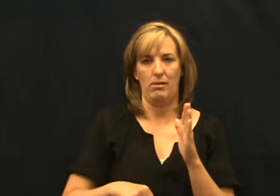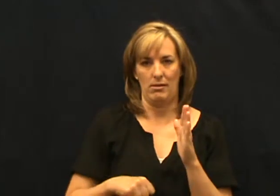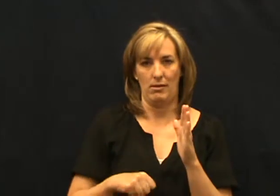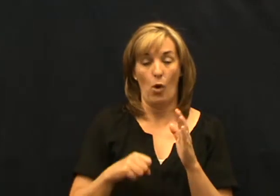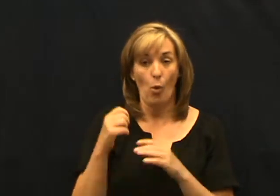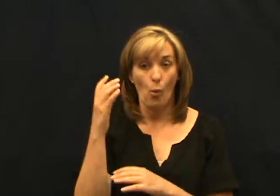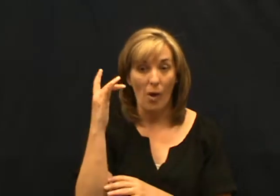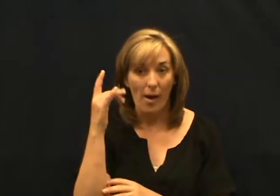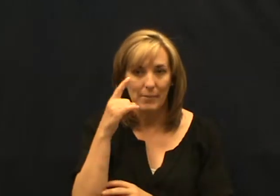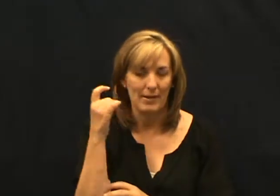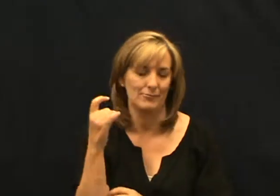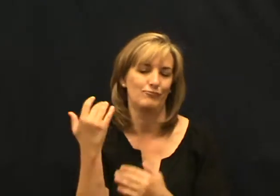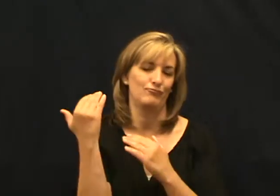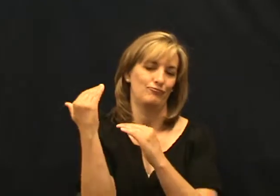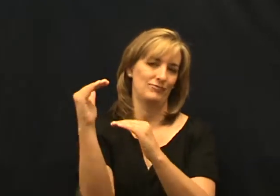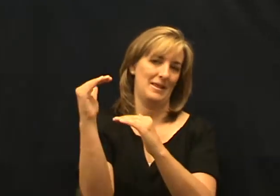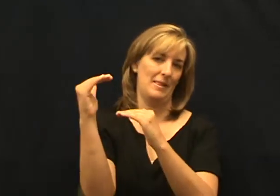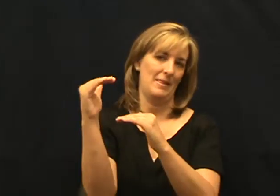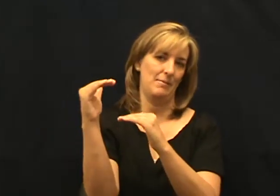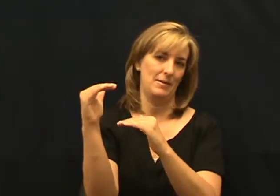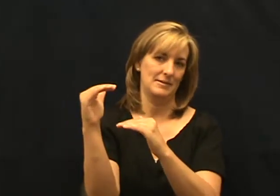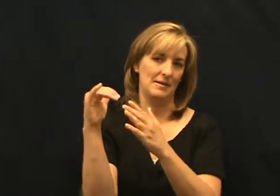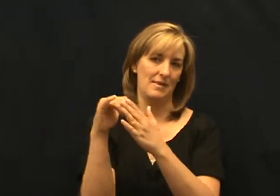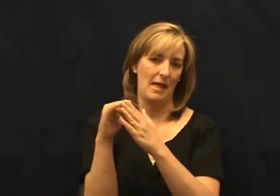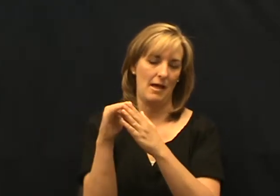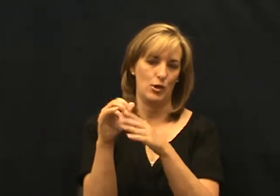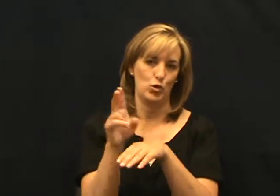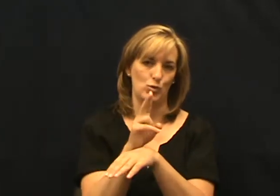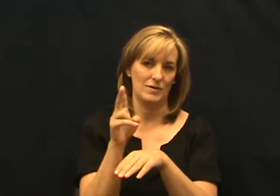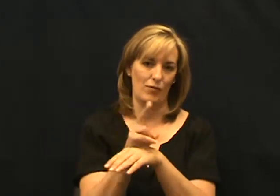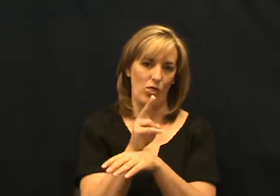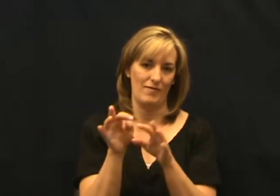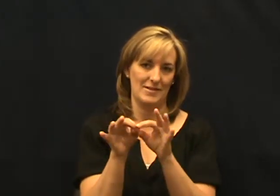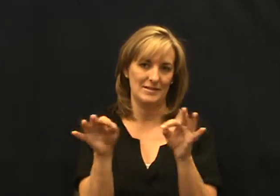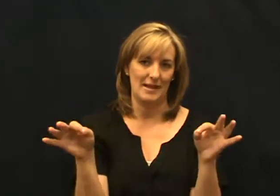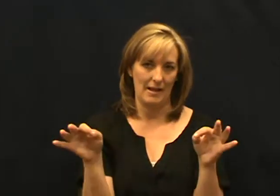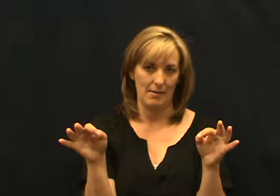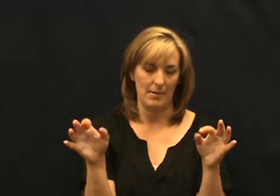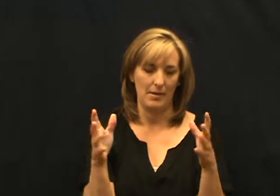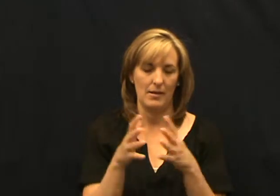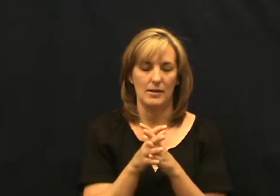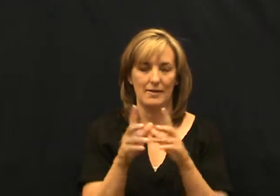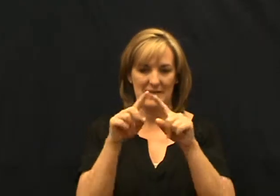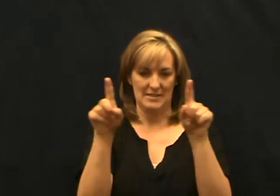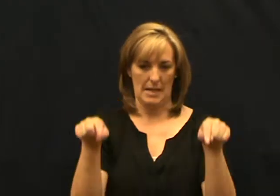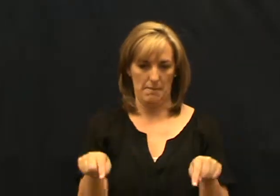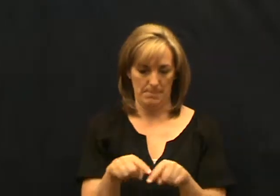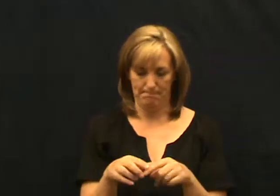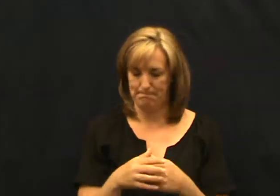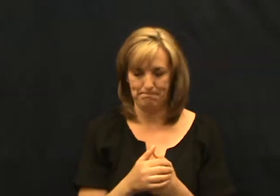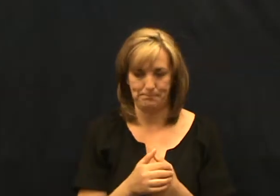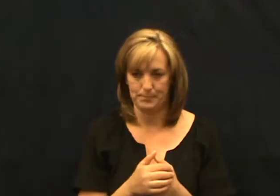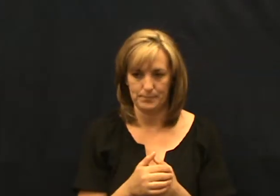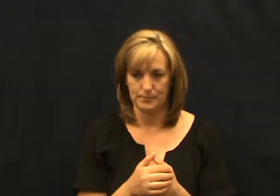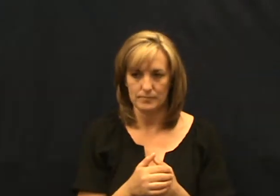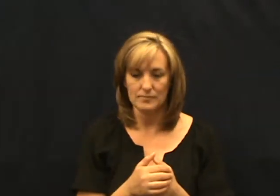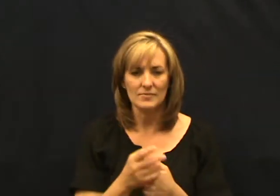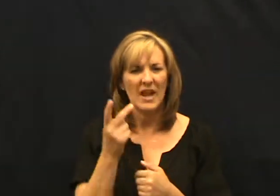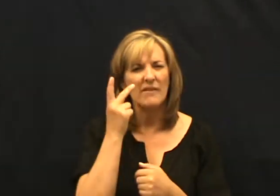that limits the usefulness of the statement. If I'm looking at a scoreboard, for example, and I don't know what period of time that